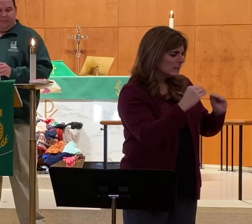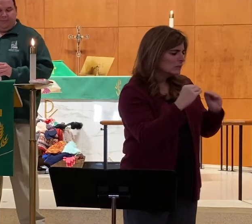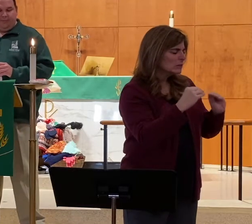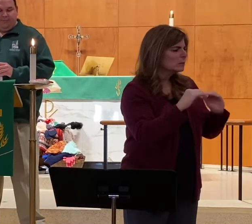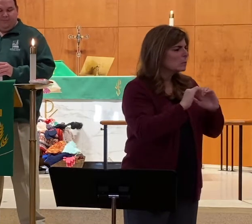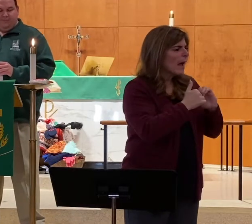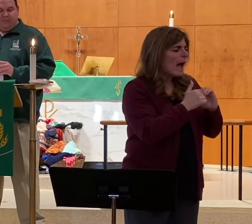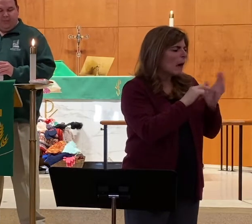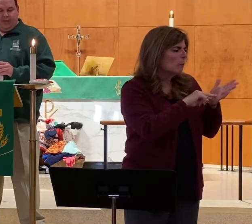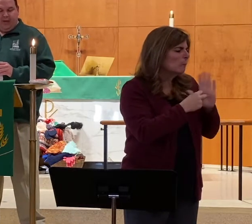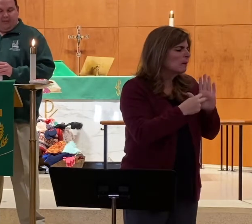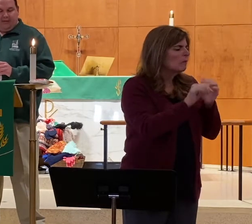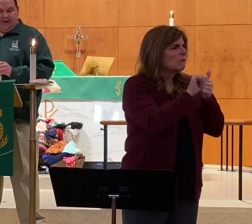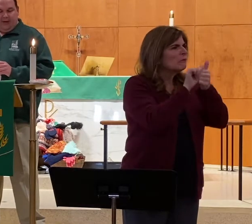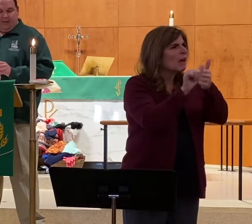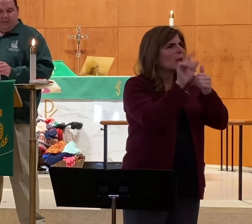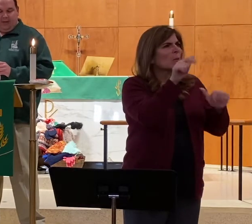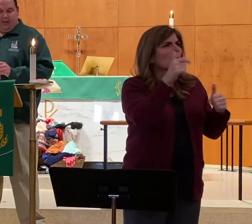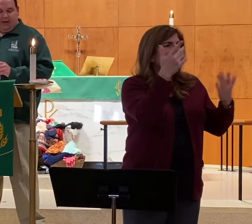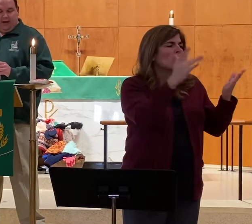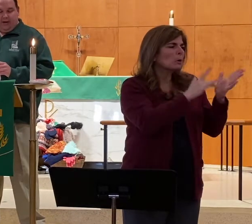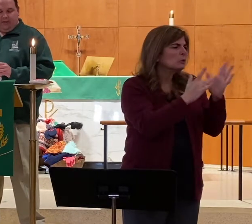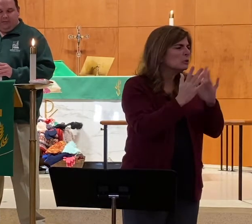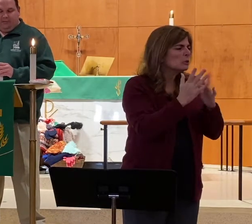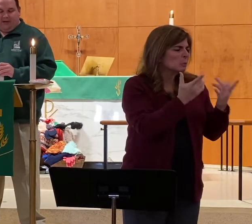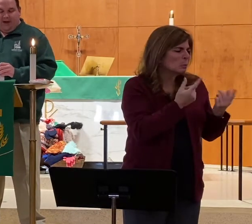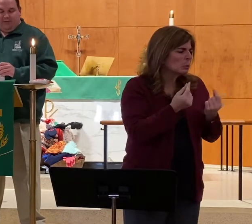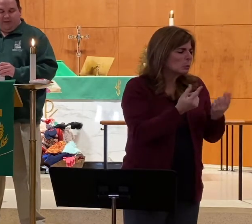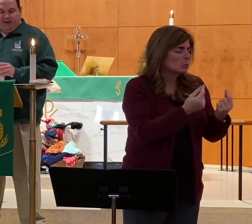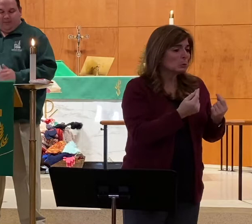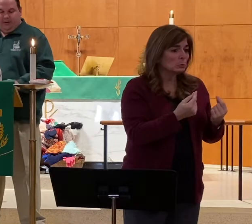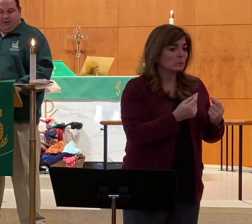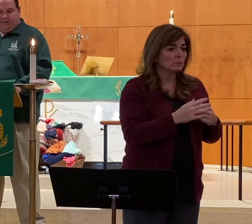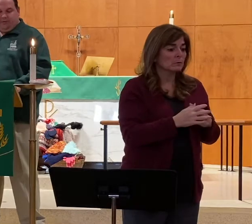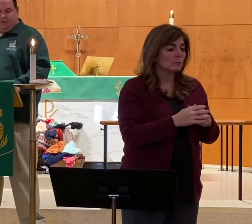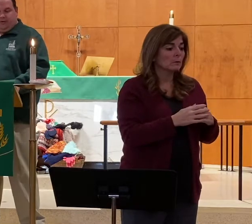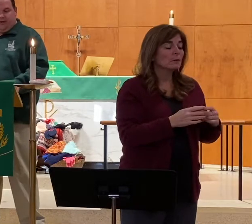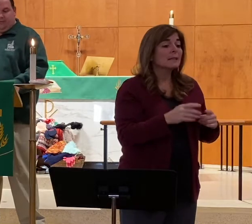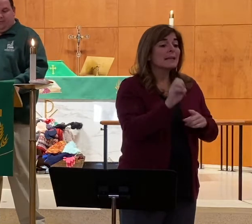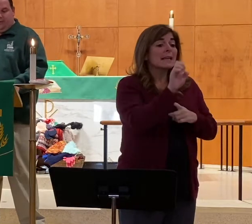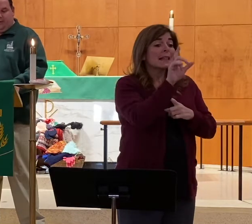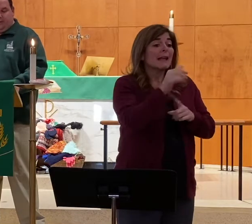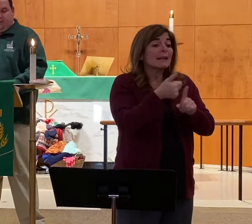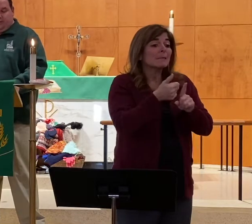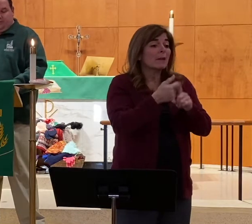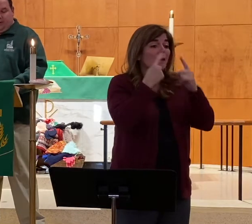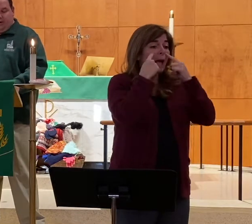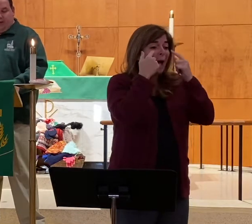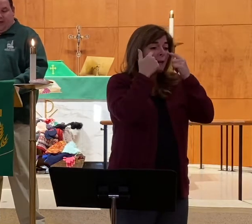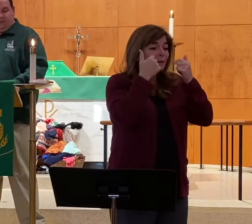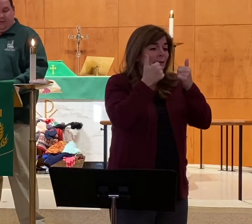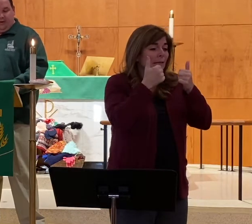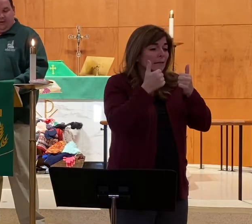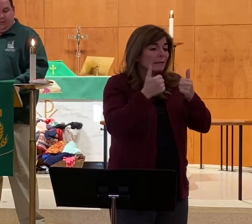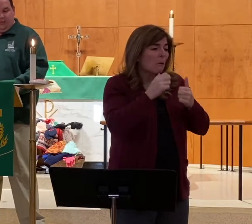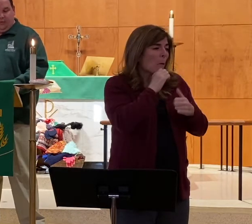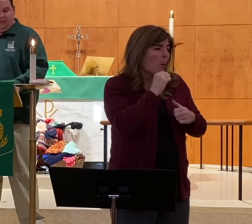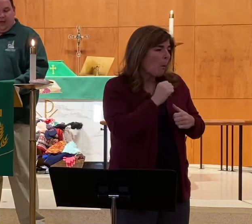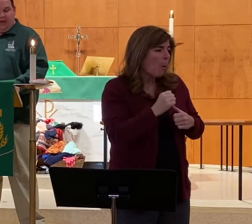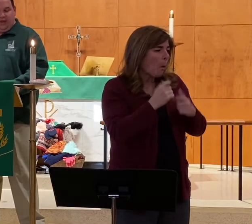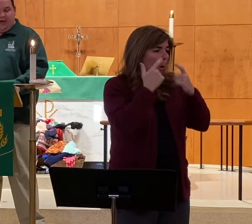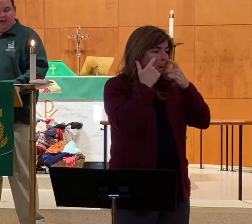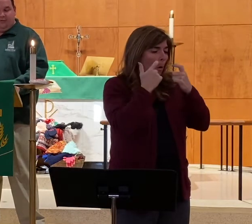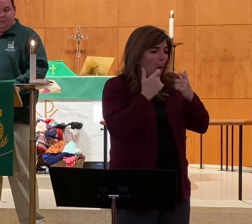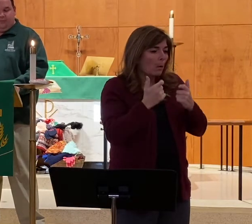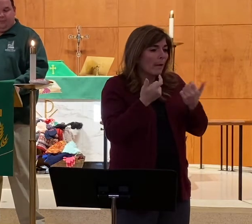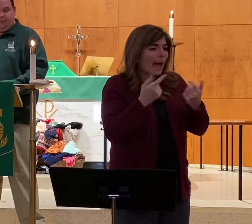widespread. At the time, Eli, whose eyesight had begun to grow dim so that he could not see, was